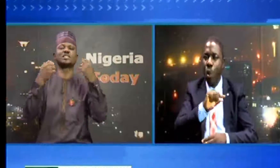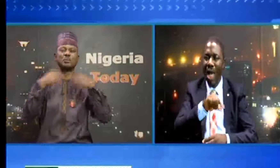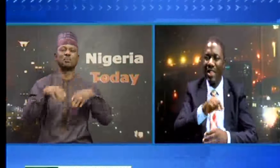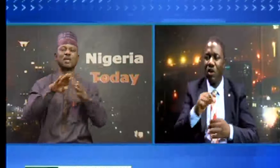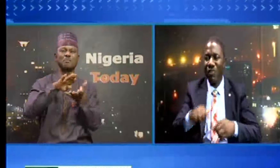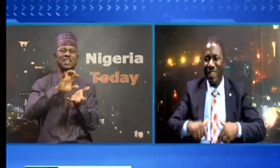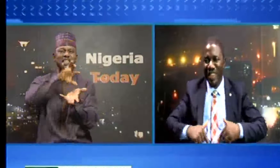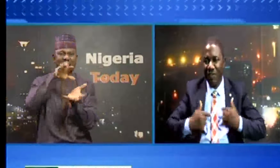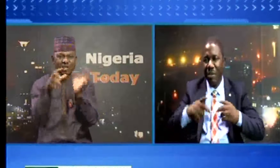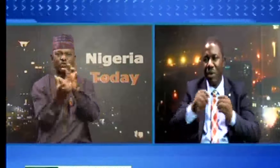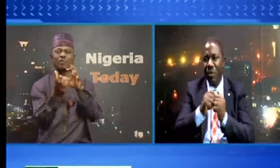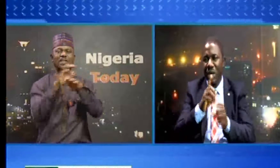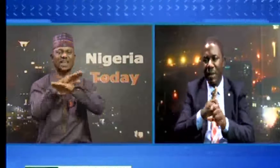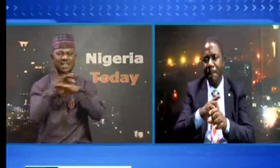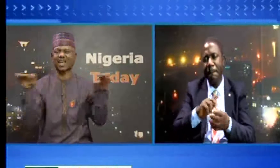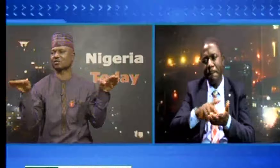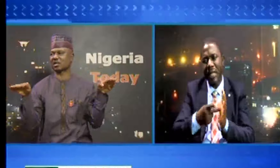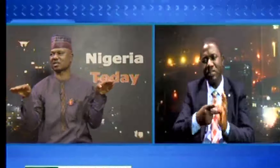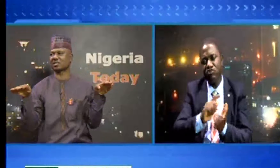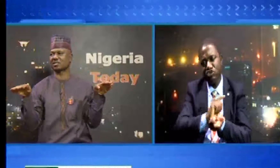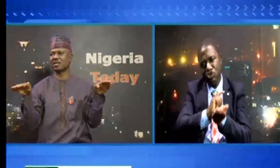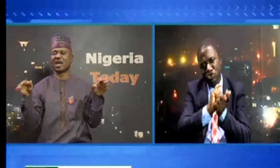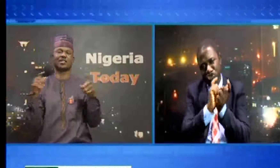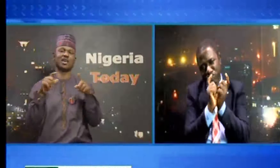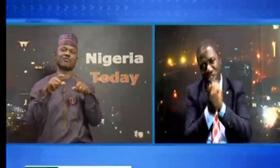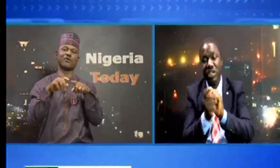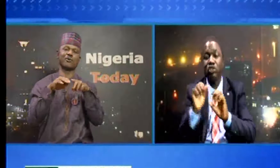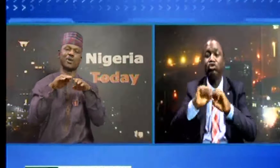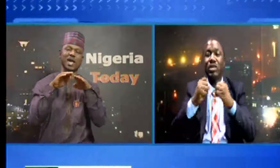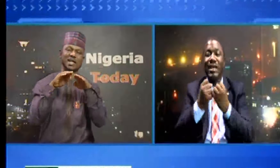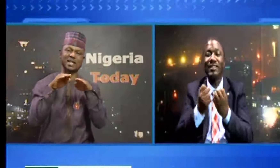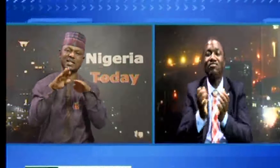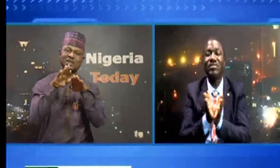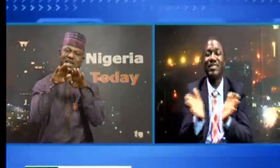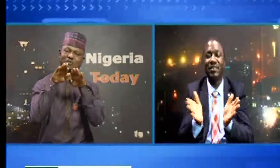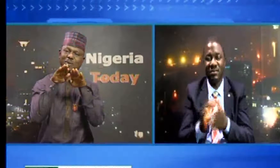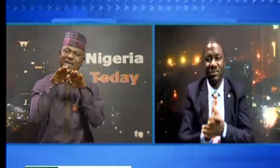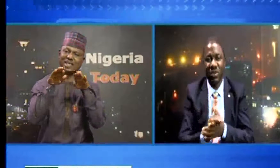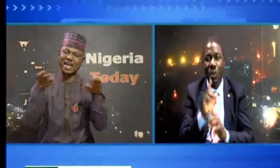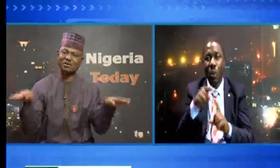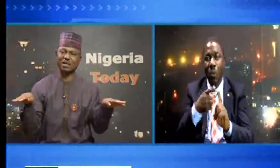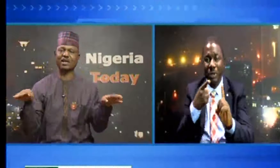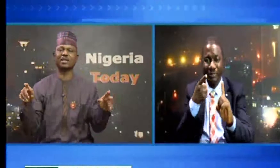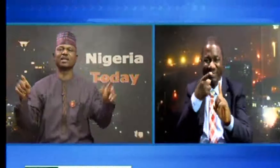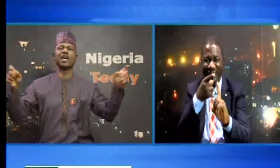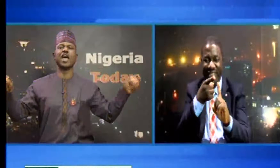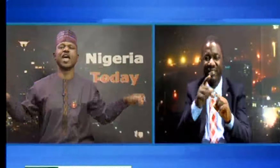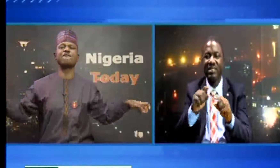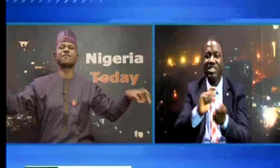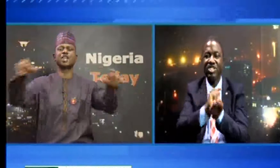is simply meaning transforming the entire society. And therefore, when we are targeting on transforming the entire